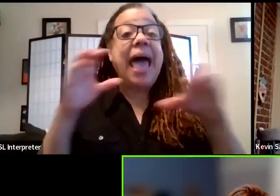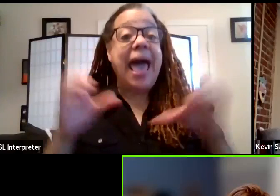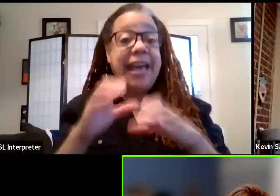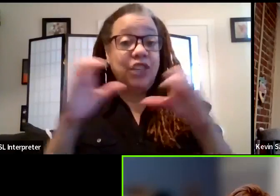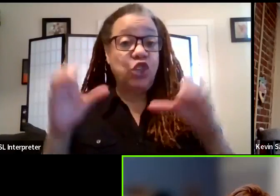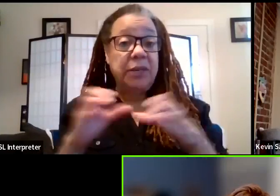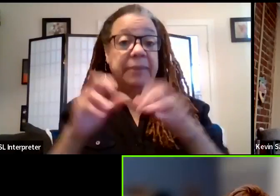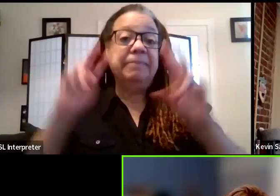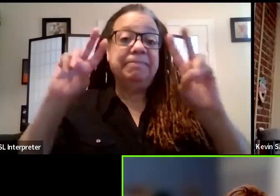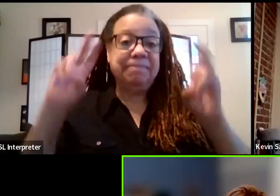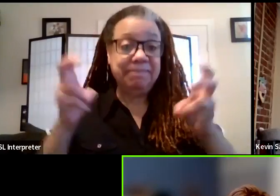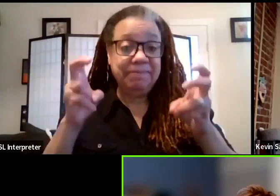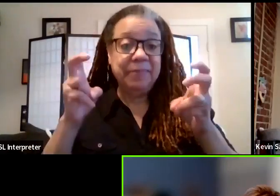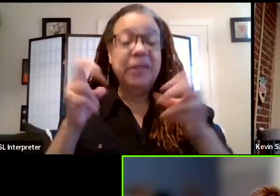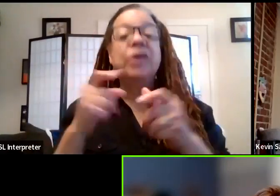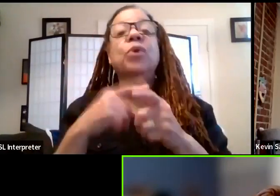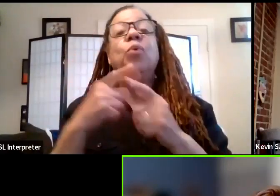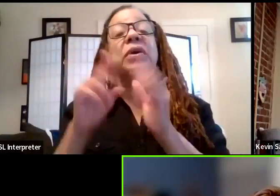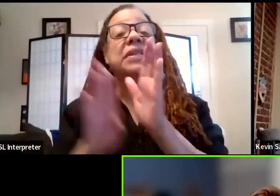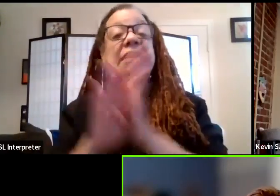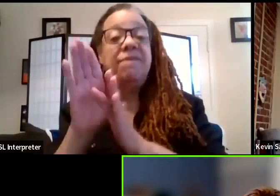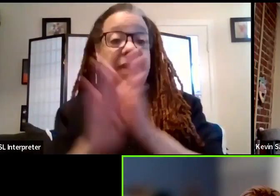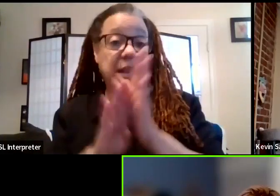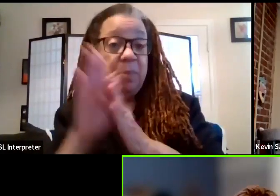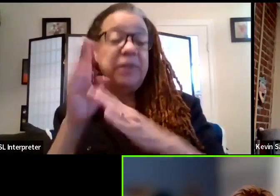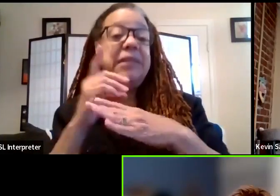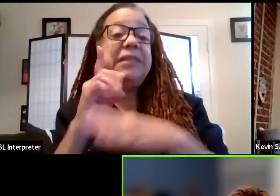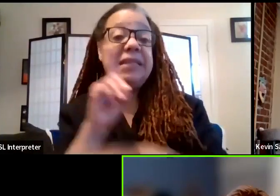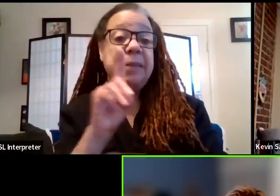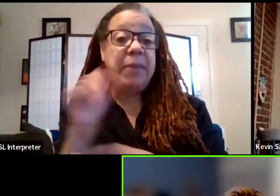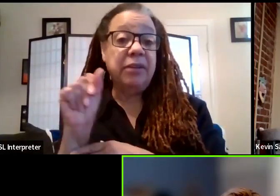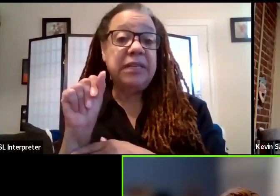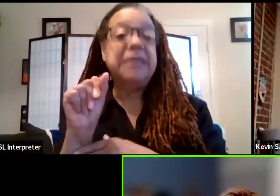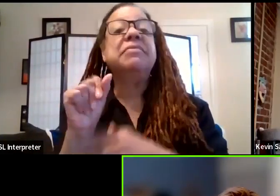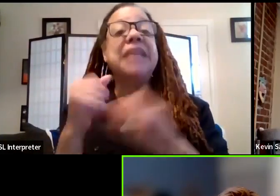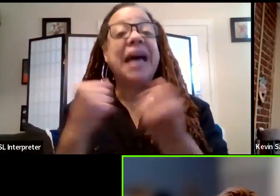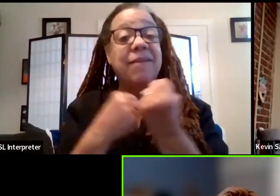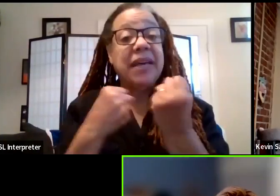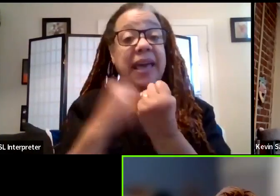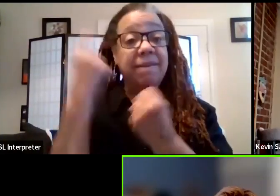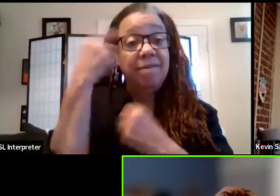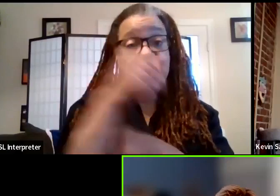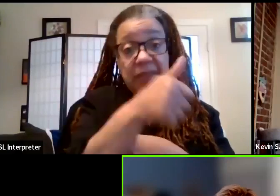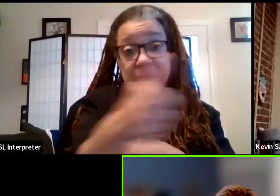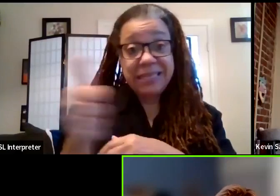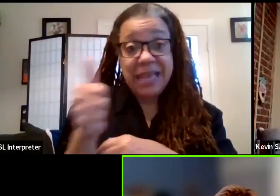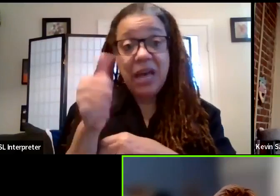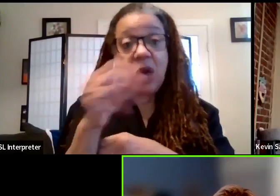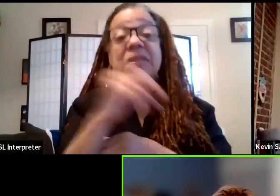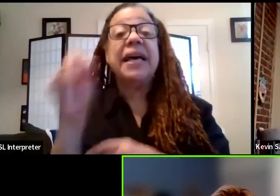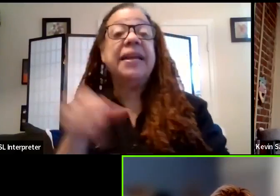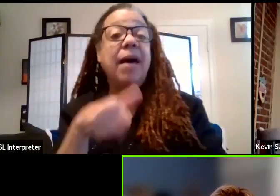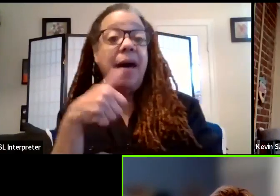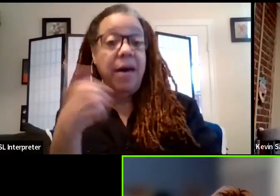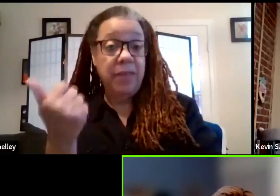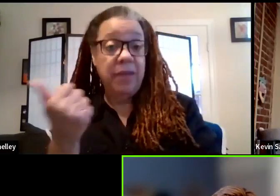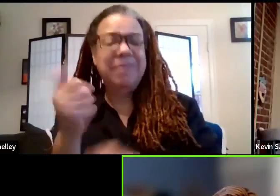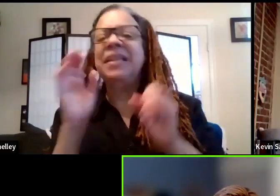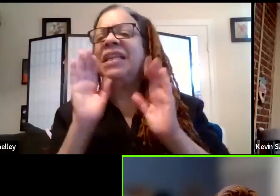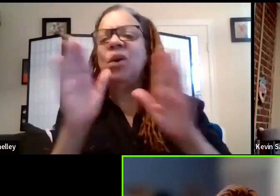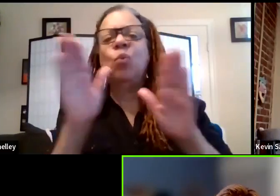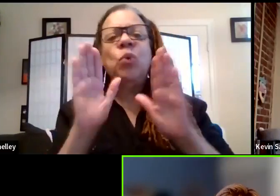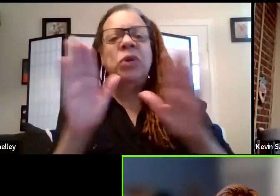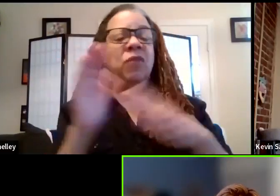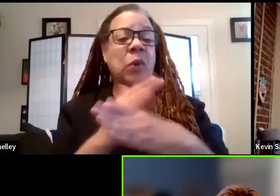empower people with developmental disabilities to advocate for themselves and others. They're wonderful at sharing options and